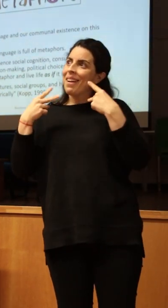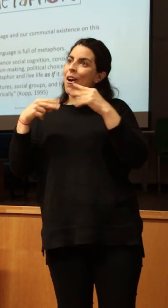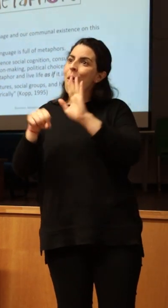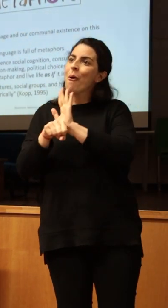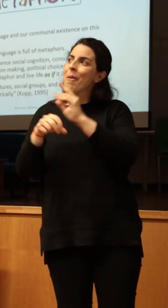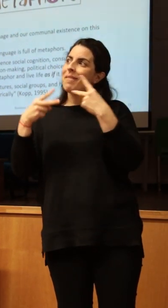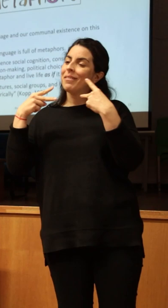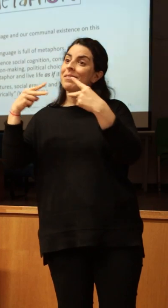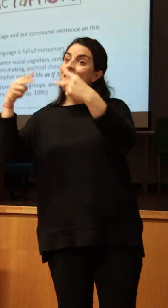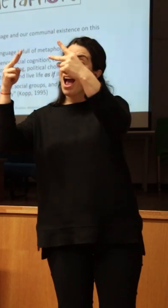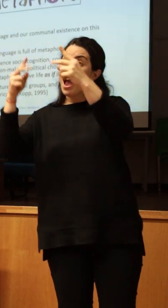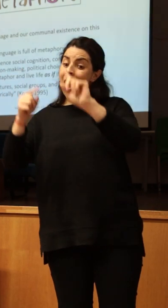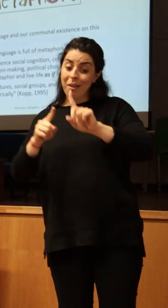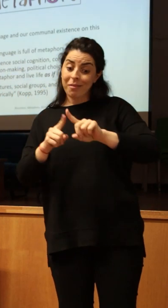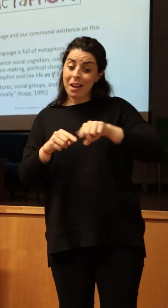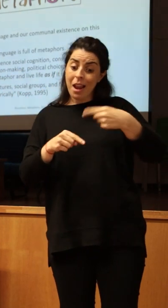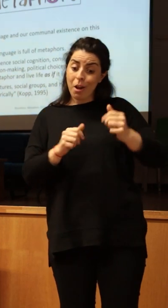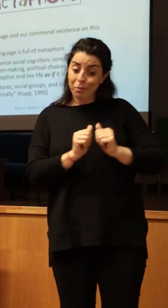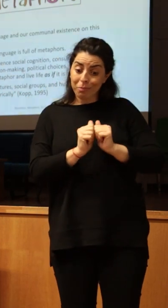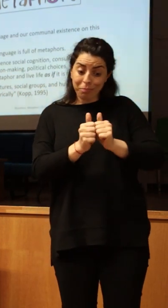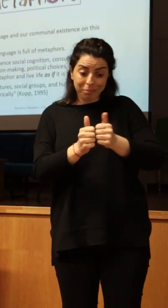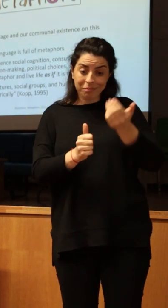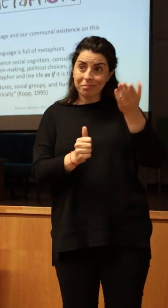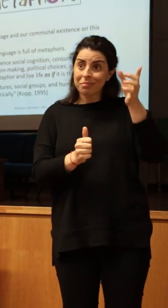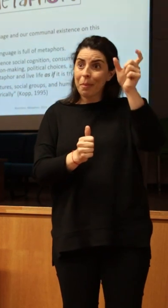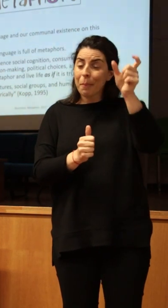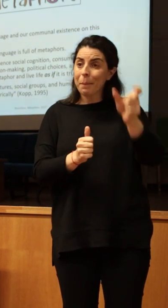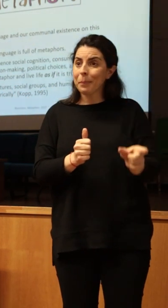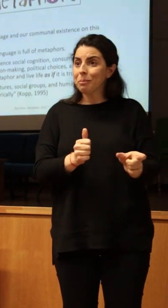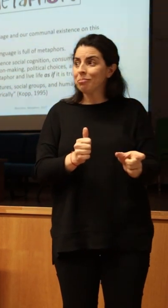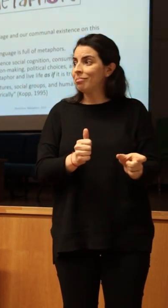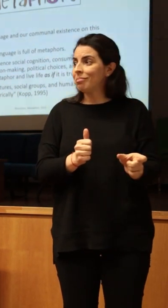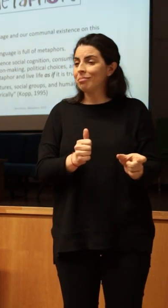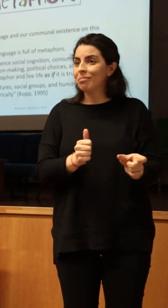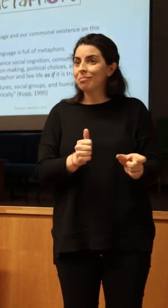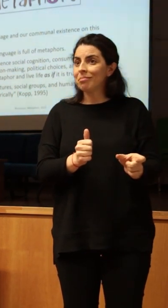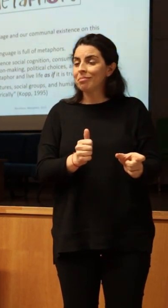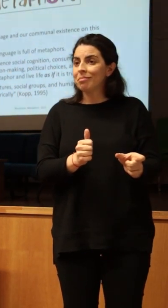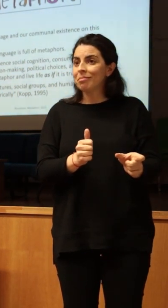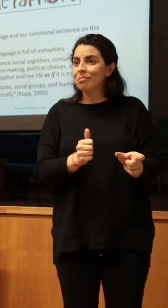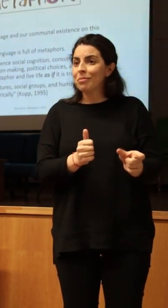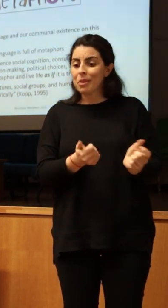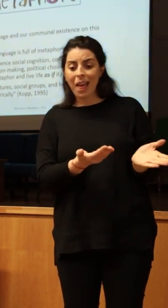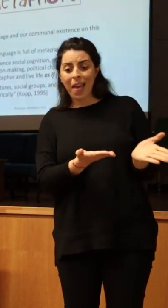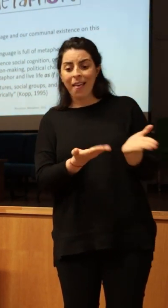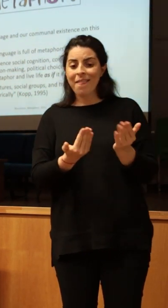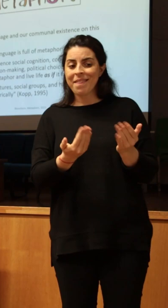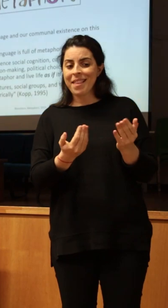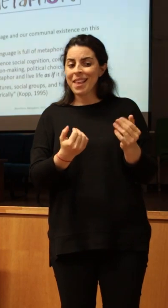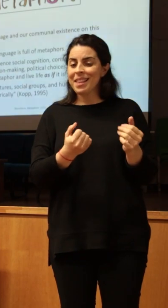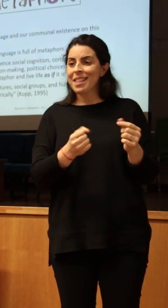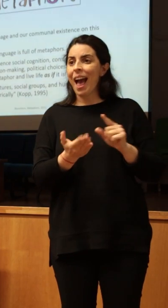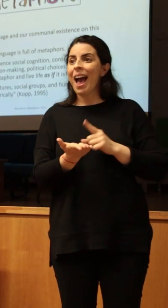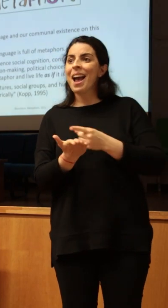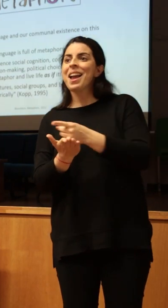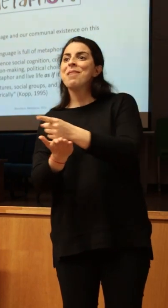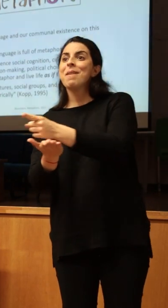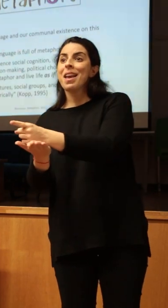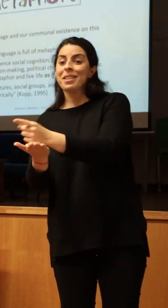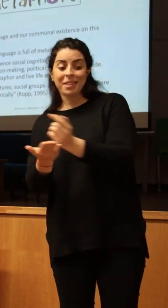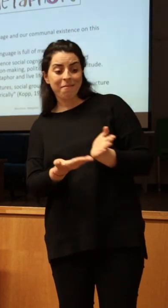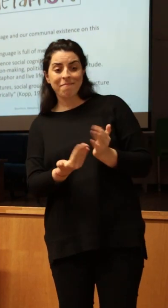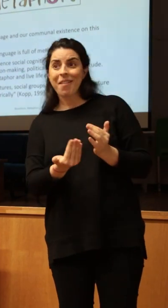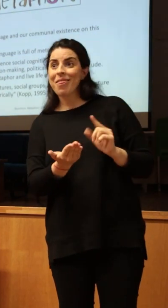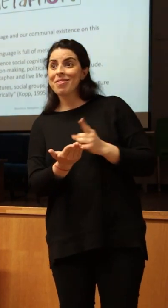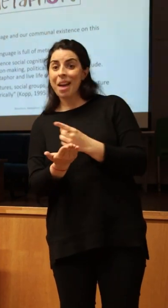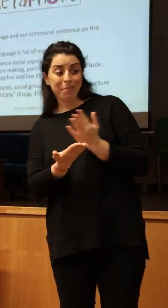viaje. And they say, just give me a sense of direction. Where's my GPS? Y entonces, bueno, dame mi GPS, dame un sentido de dirección. Let's live earlier because